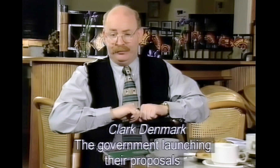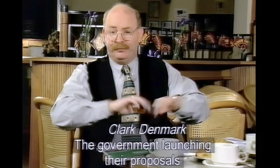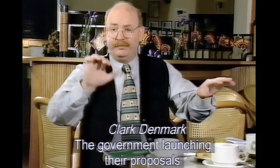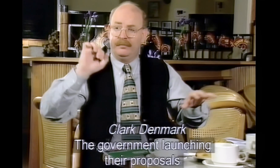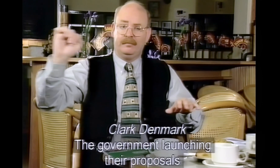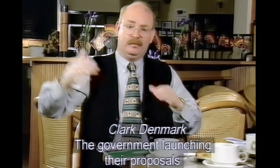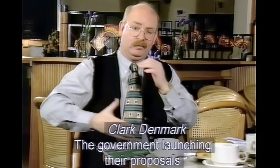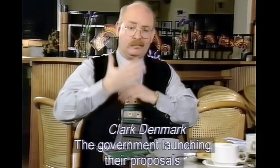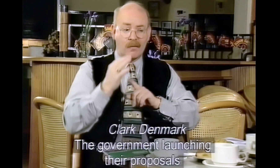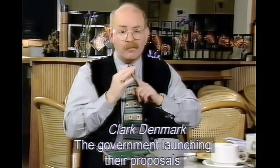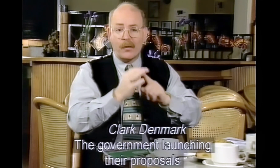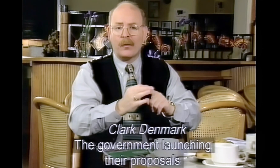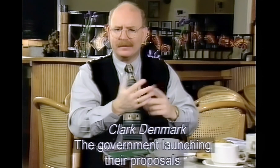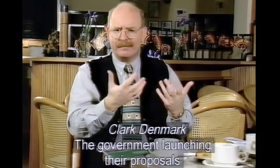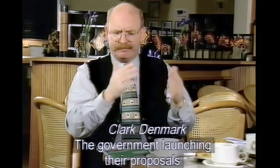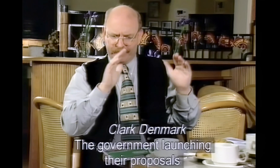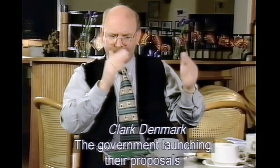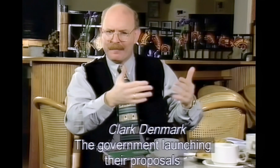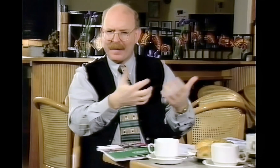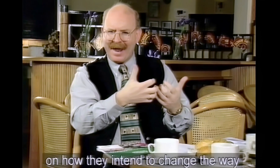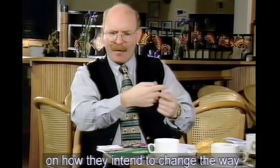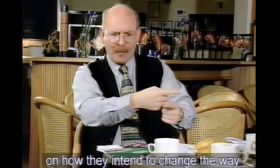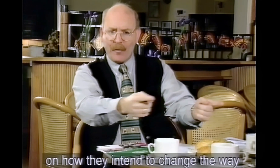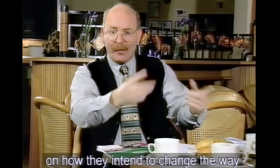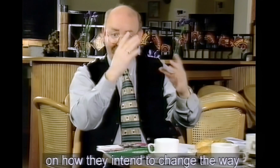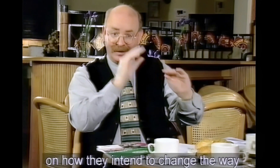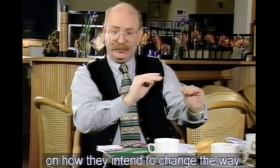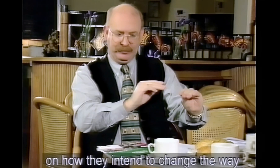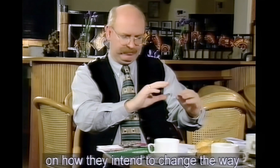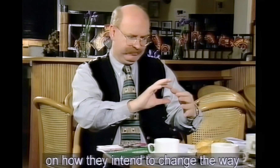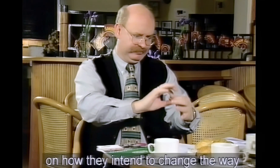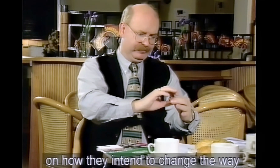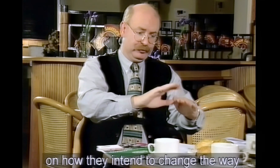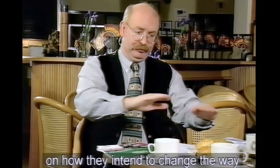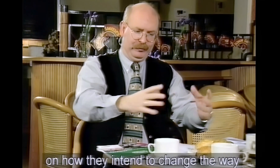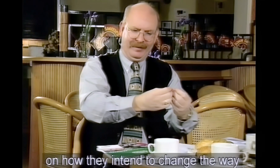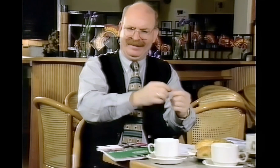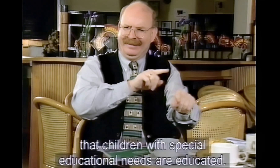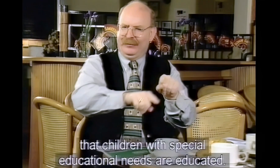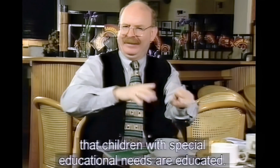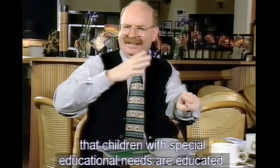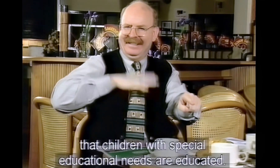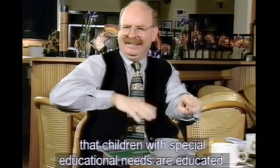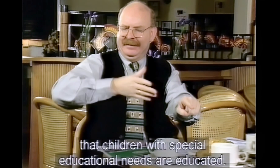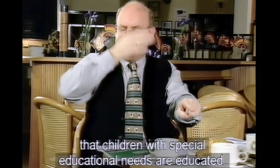the government launching their proposals on how they intend to change the way that children with special educational needs are